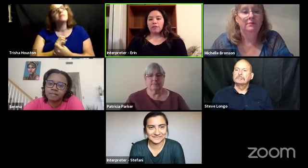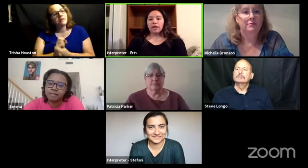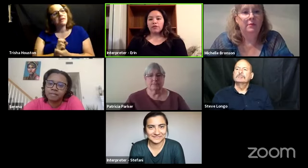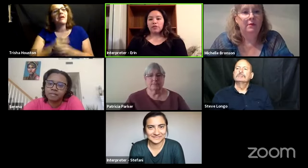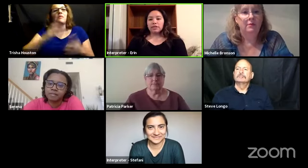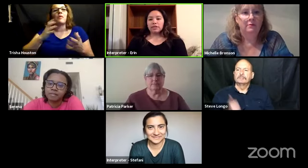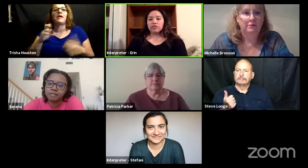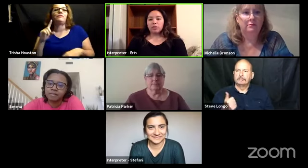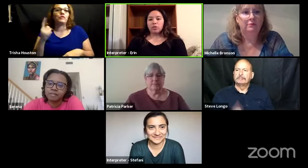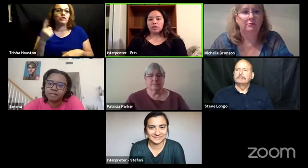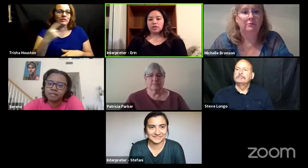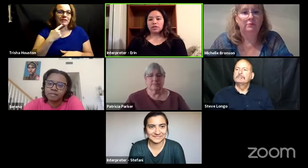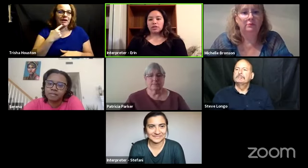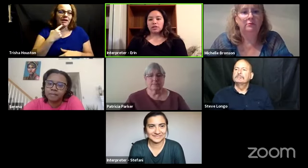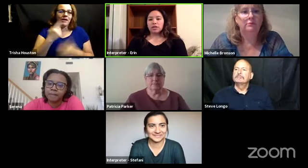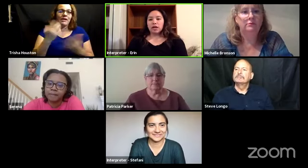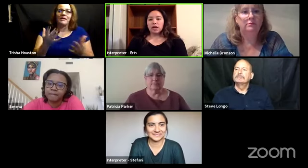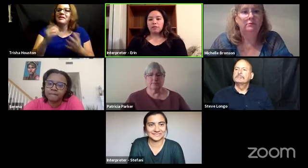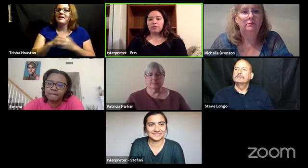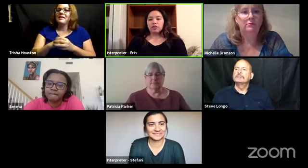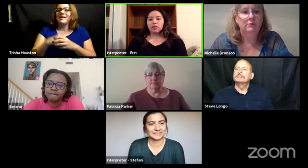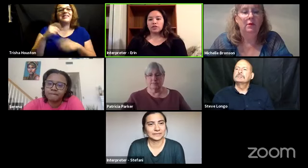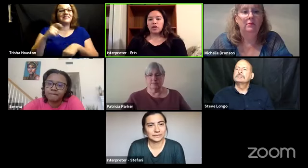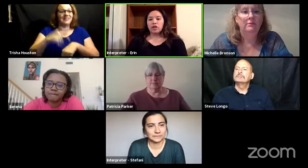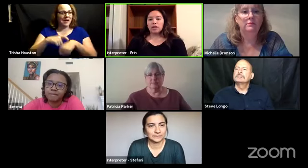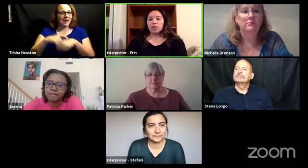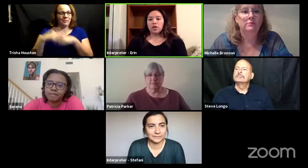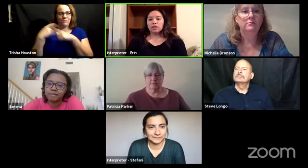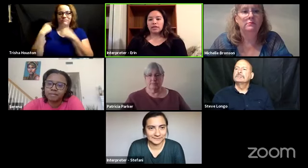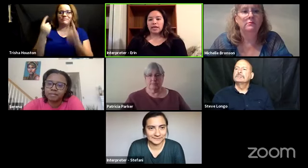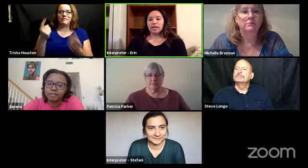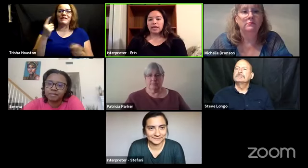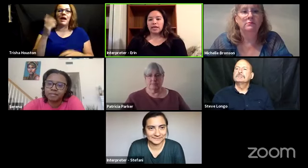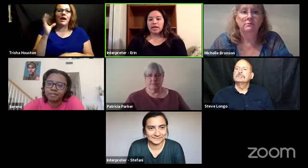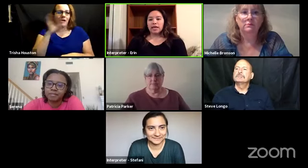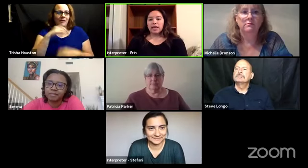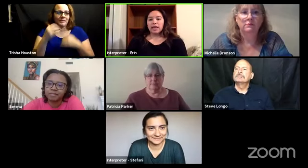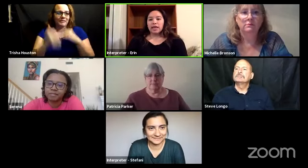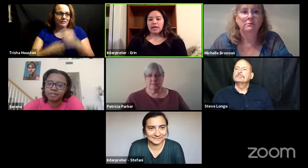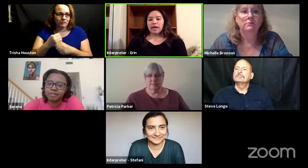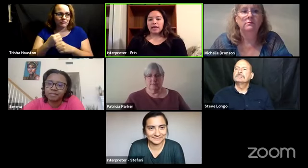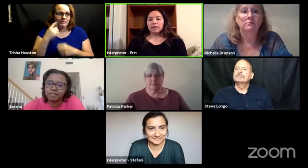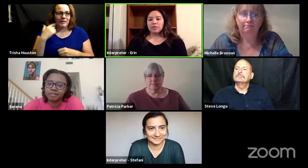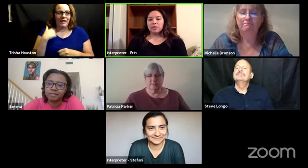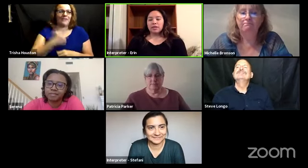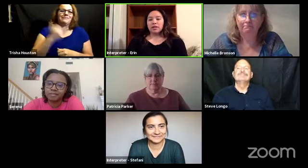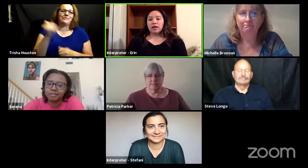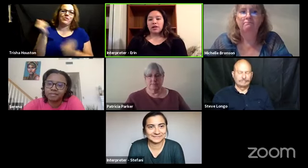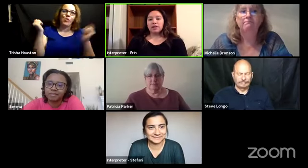Now for the president's report. First of all, I want to say that it's been an odd